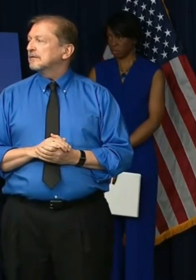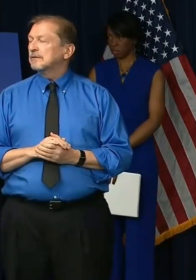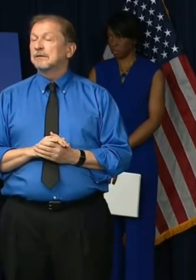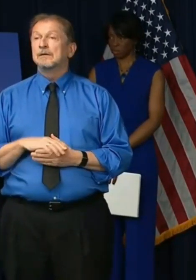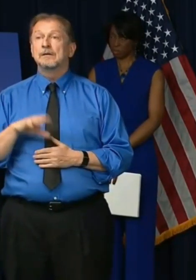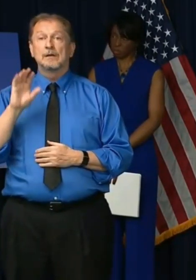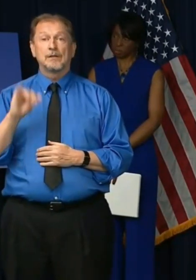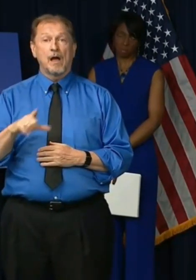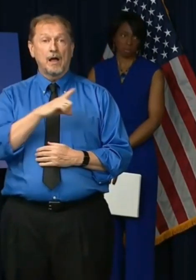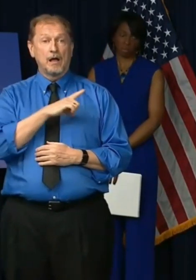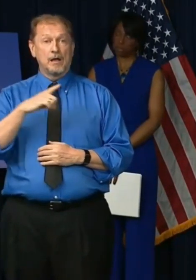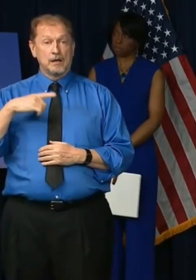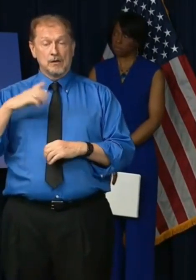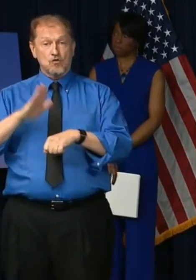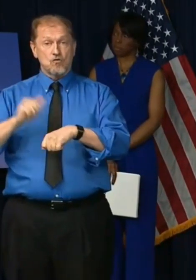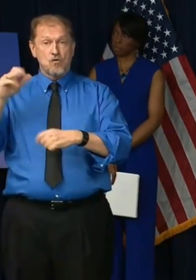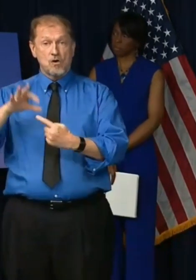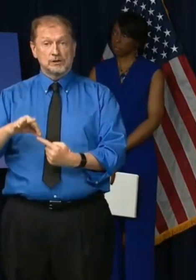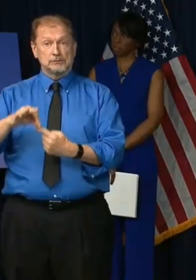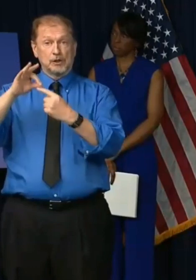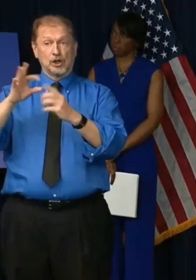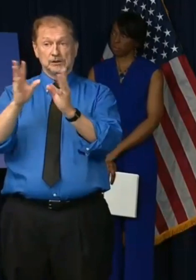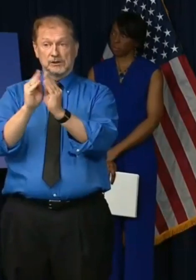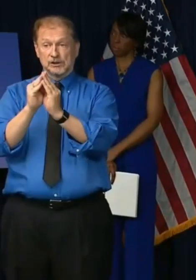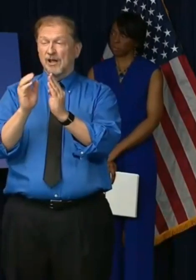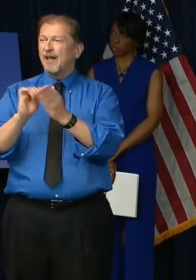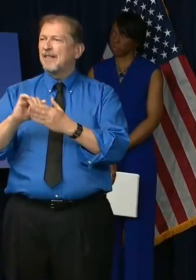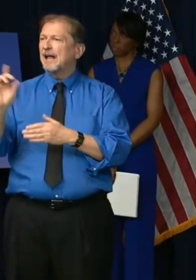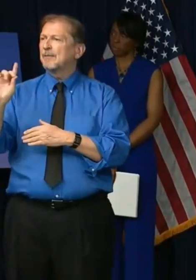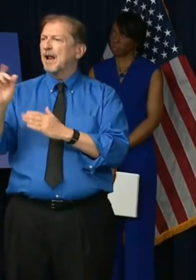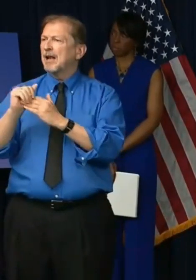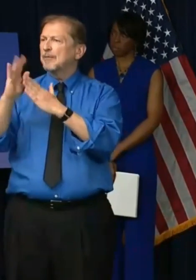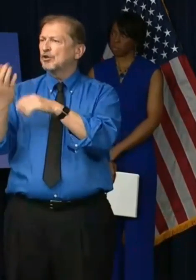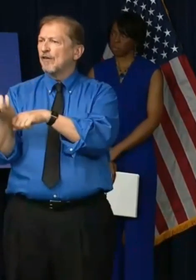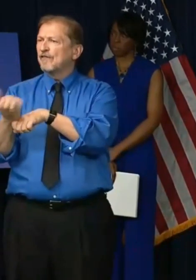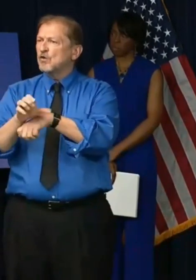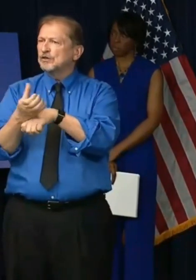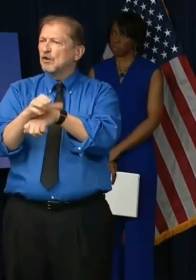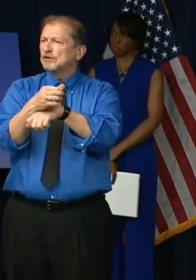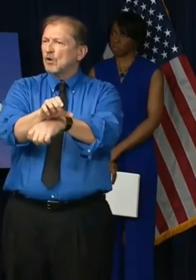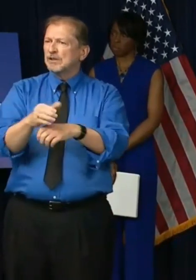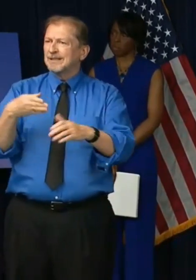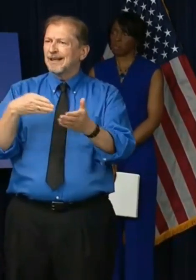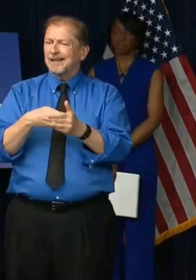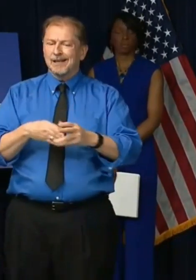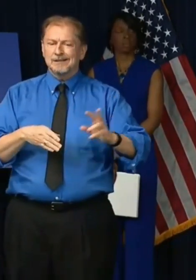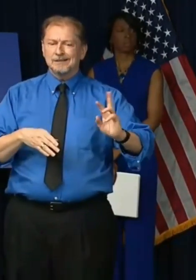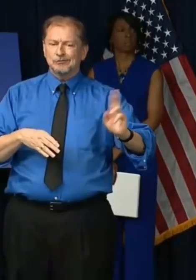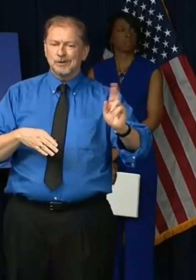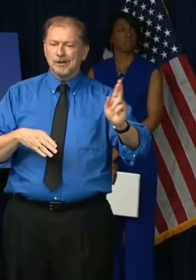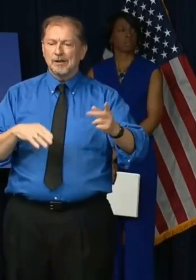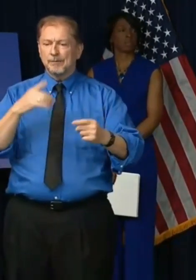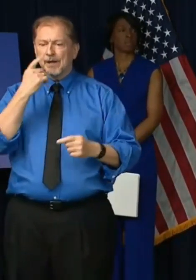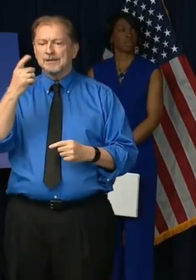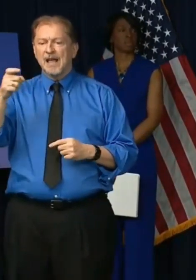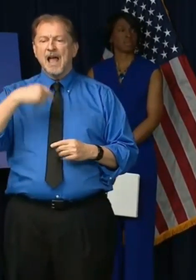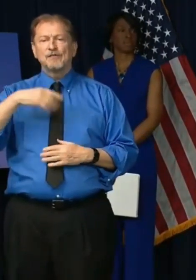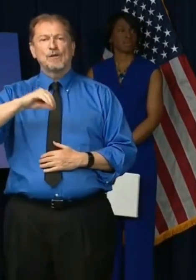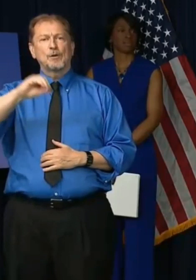into special session, if that's a way for the Democratic leadership to strong arm an agenda with the 3/5 majority requirement.